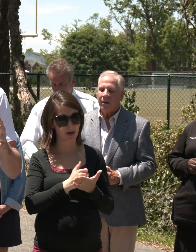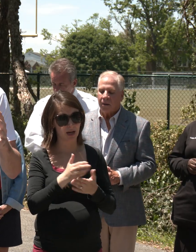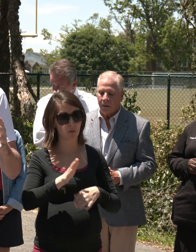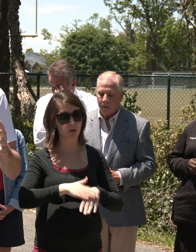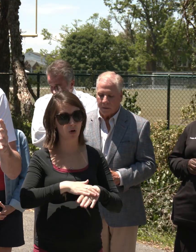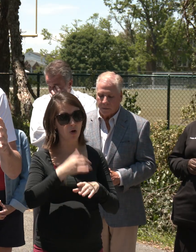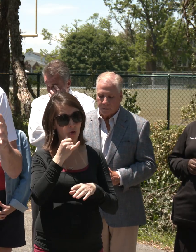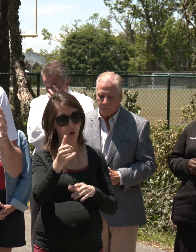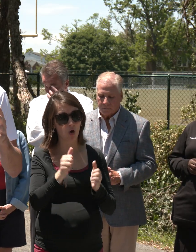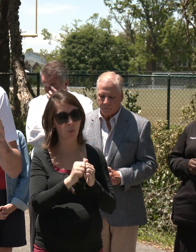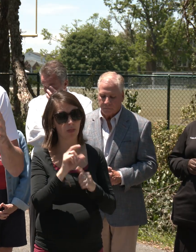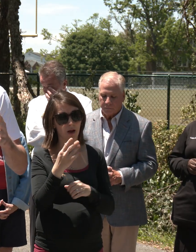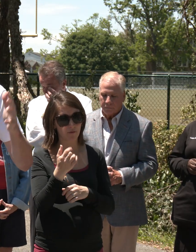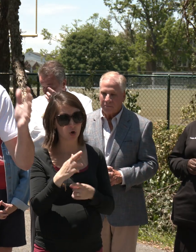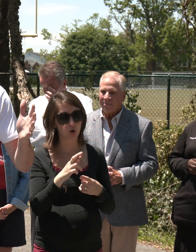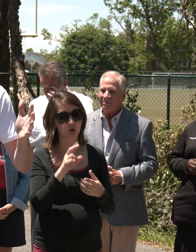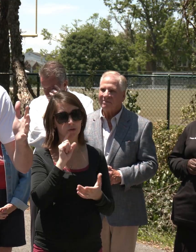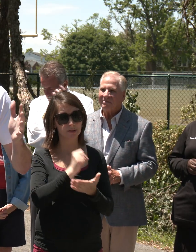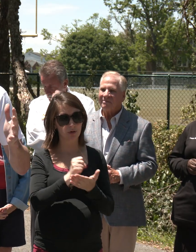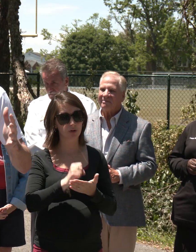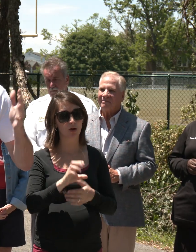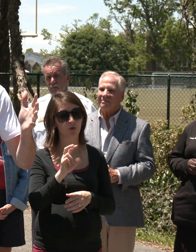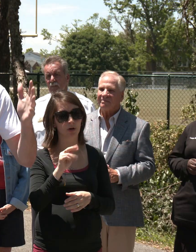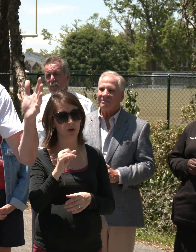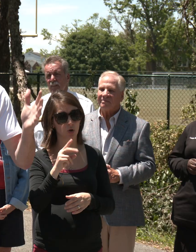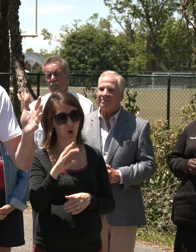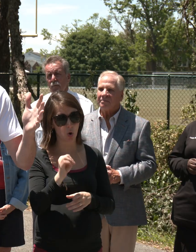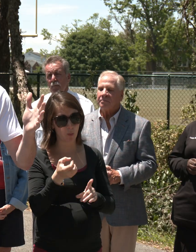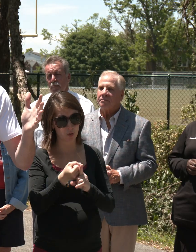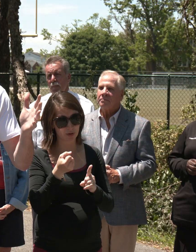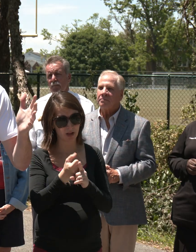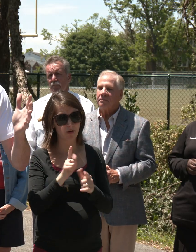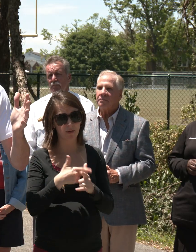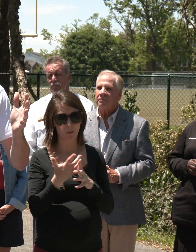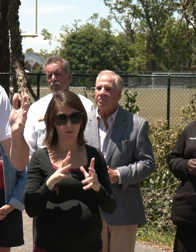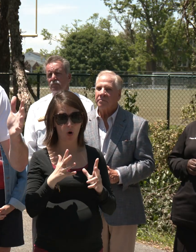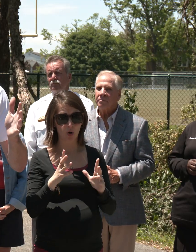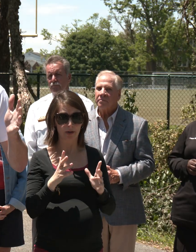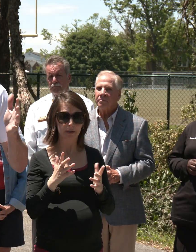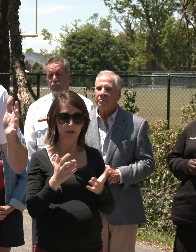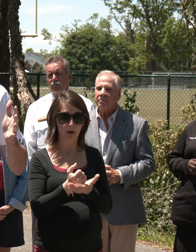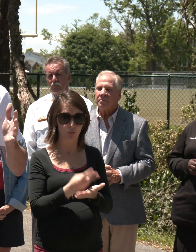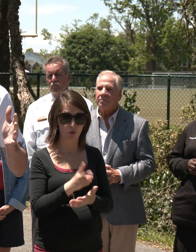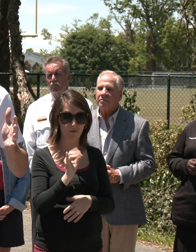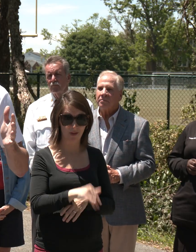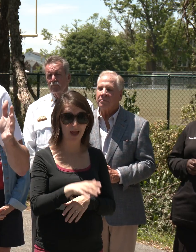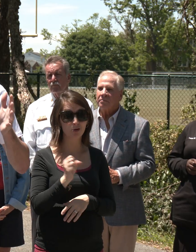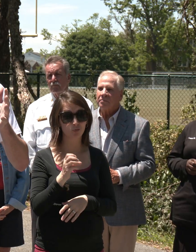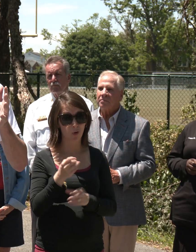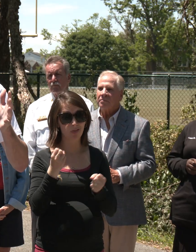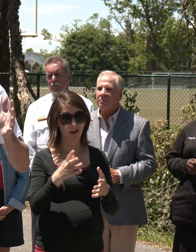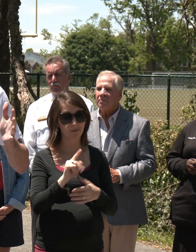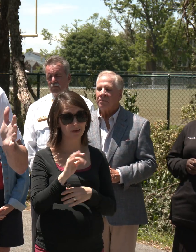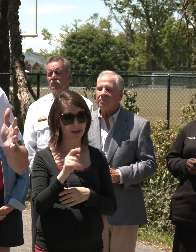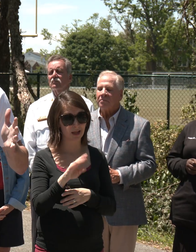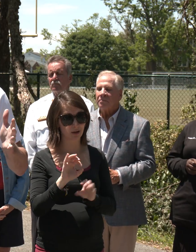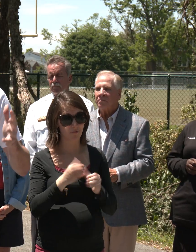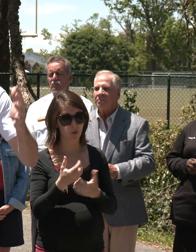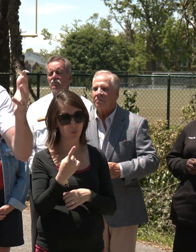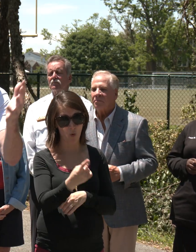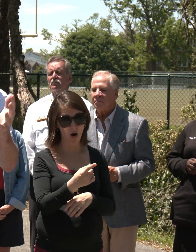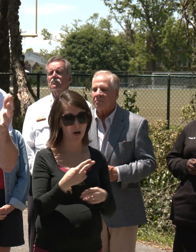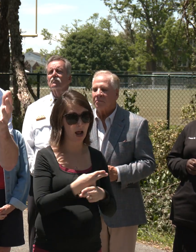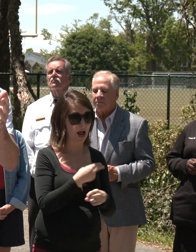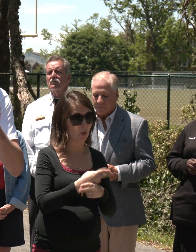Secretary Noem herself, and we unlocked that. And that was very important. So a lot of the response that you see from Task Force 1 and from the Highway